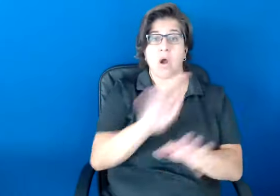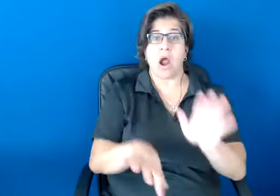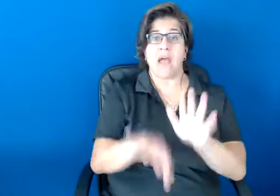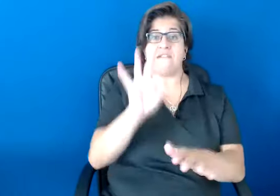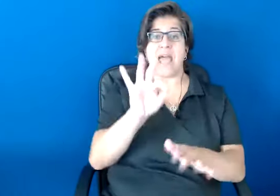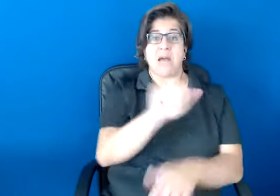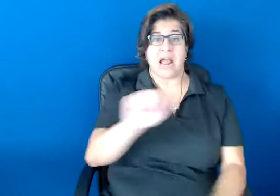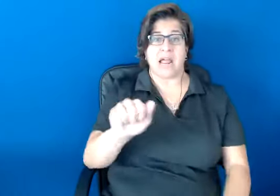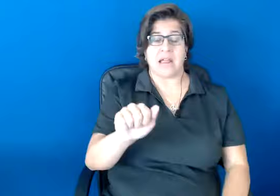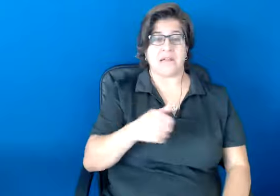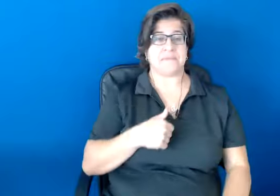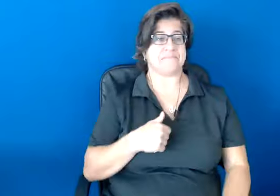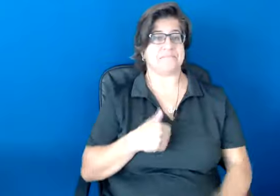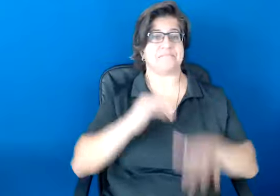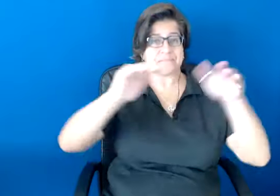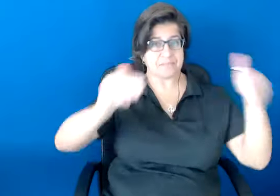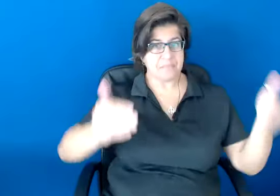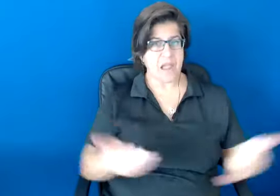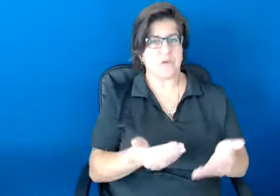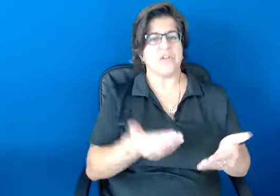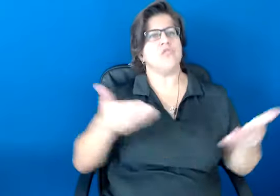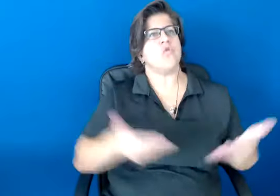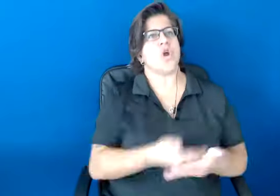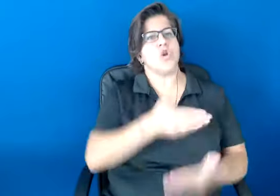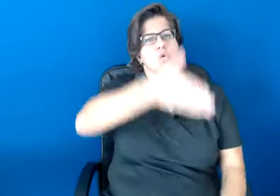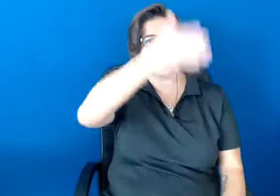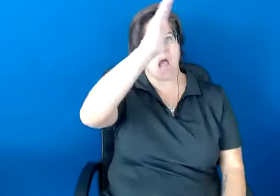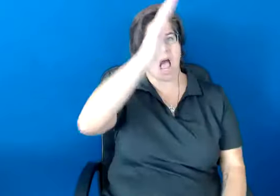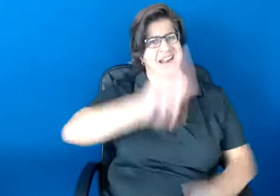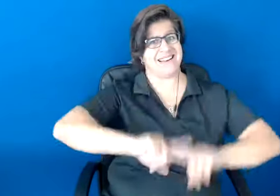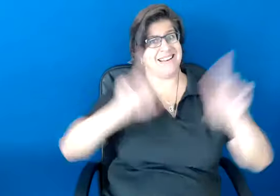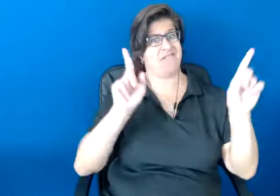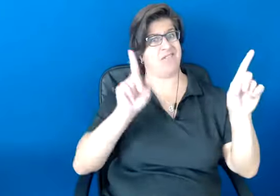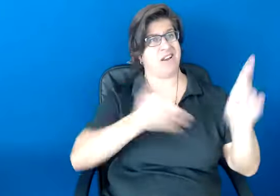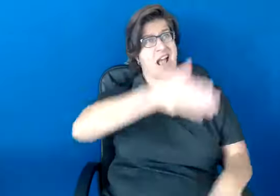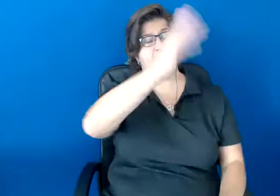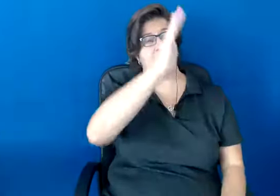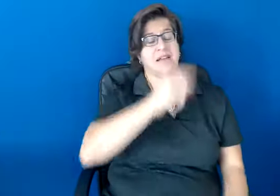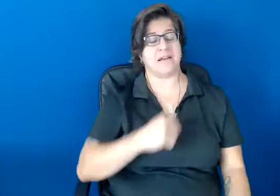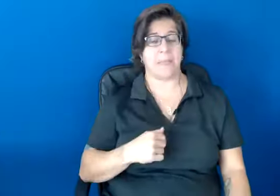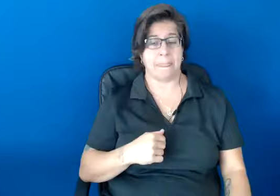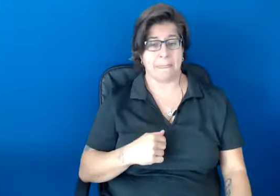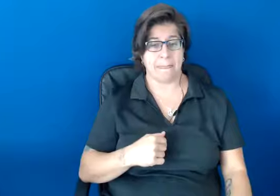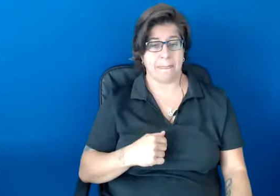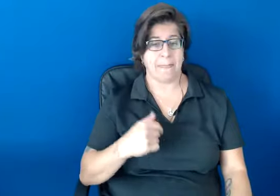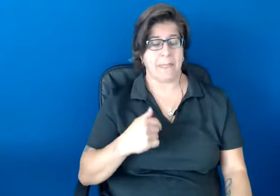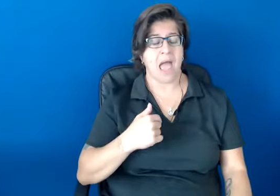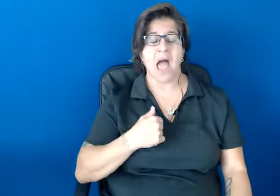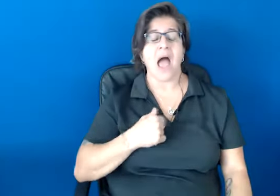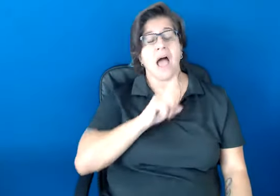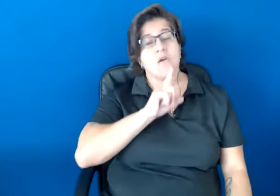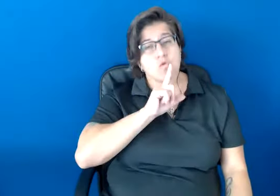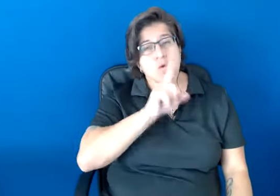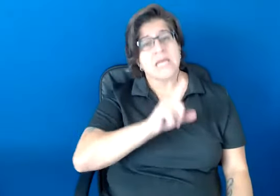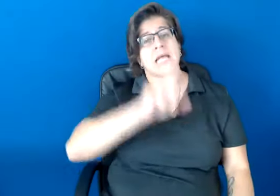and was introduced to a new God and a very different God, I believed with all my heart